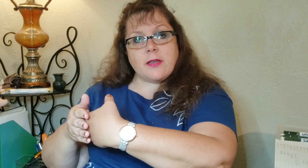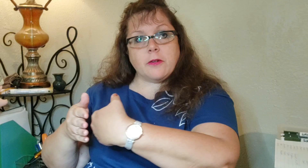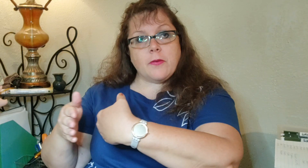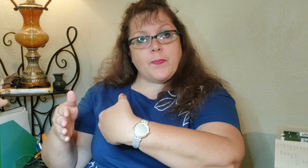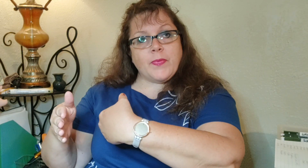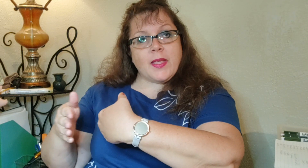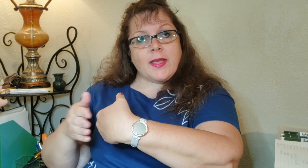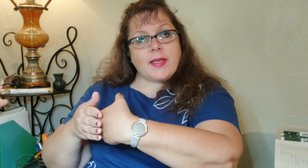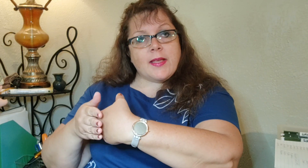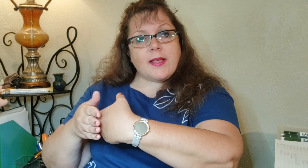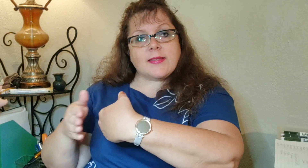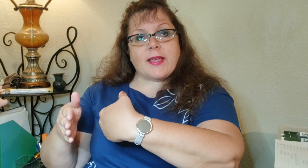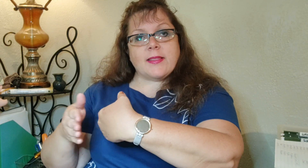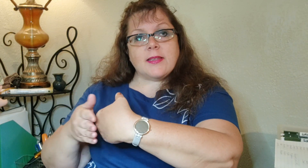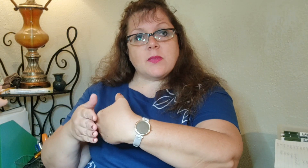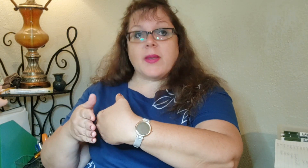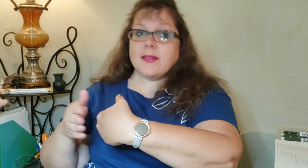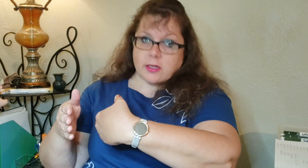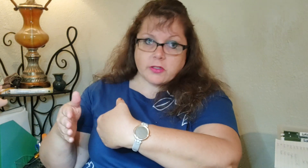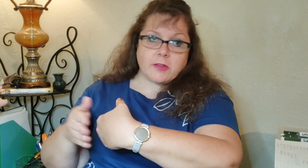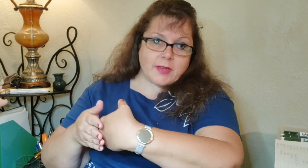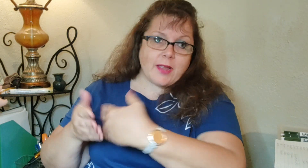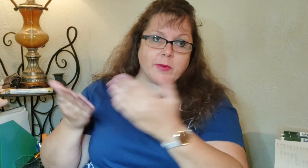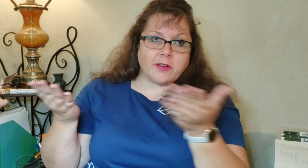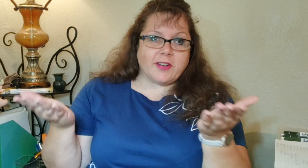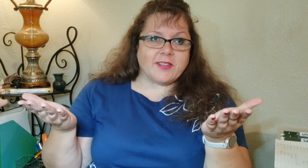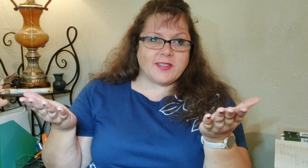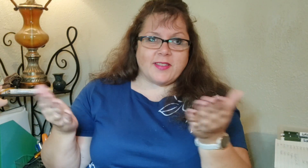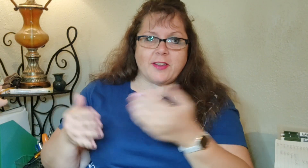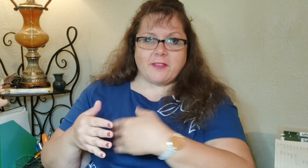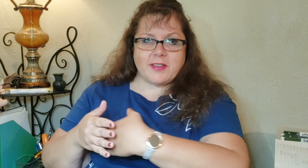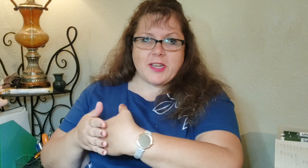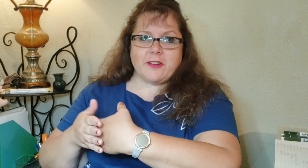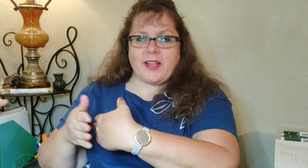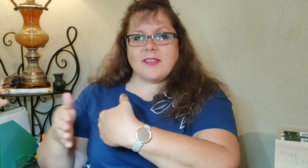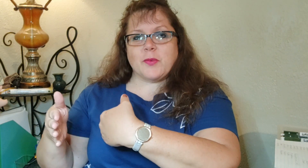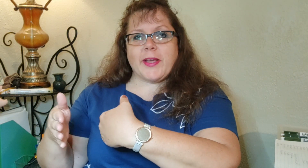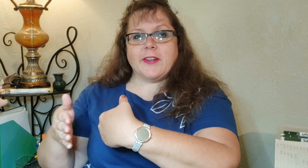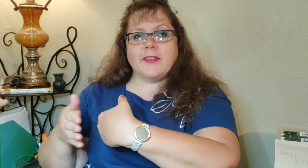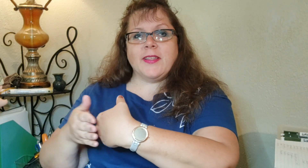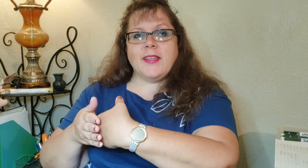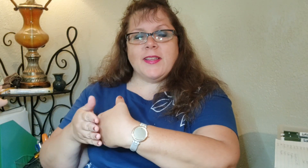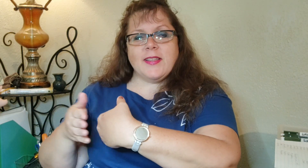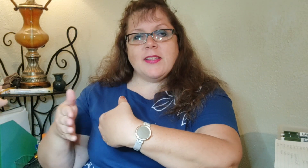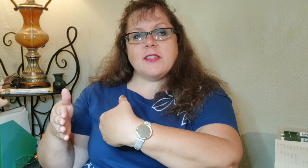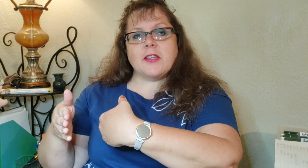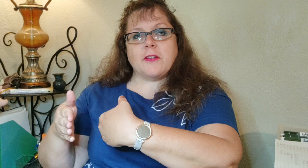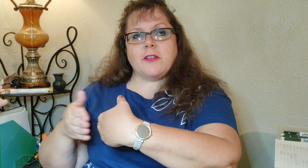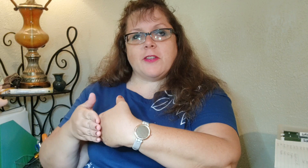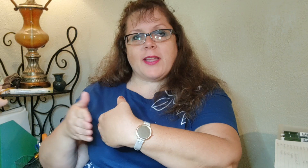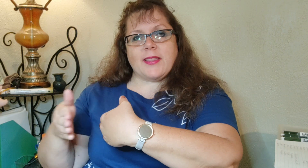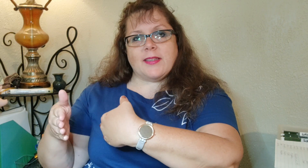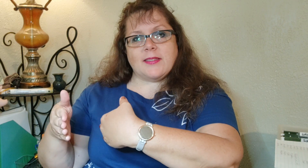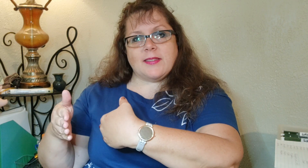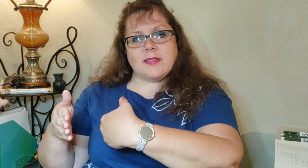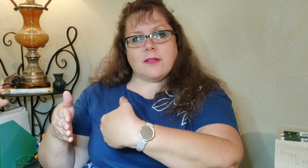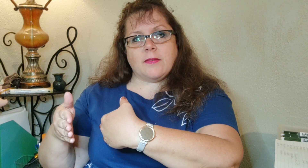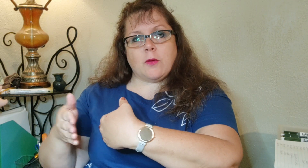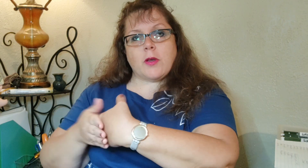near, it's like this, but it's also neighbor because they're near as well. So you do like this, or